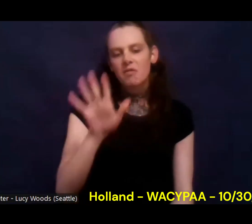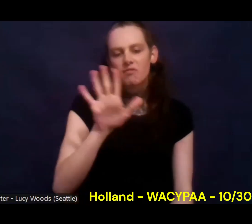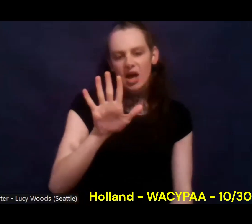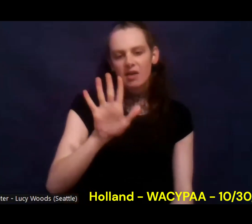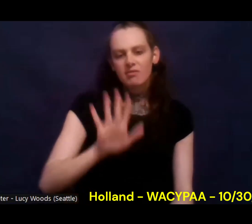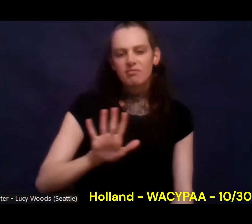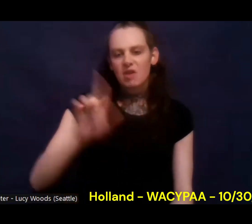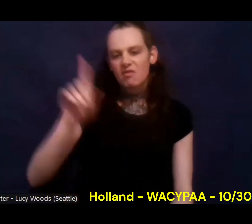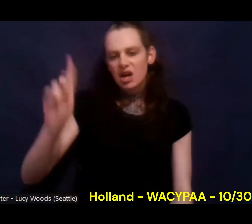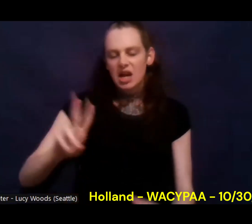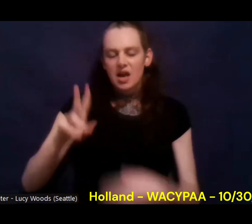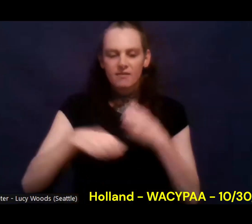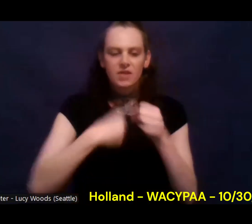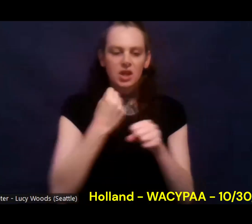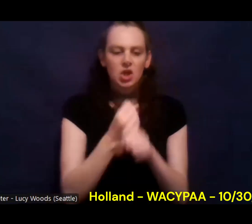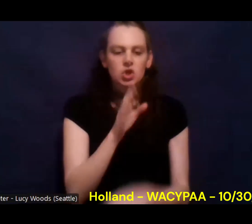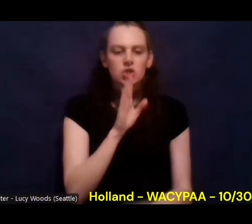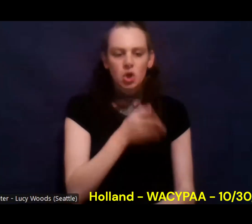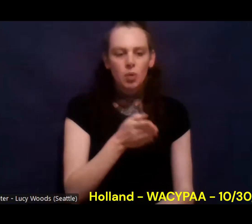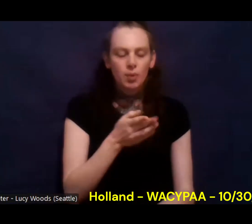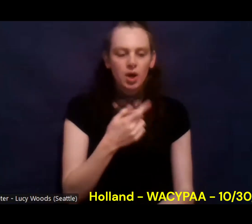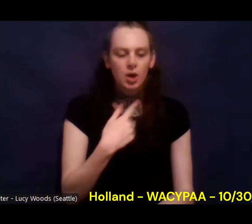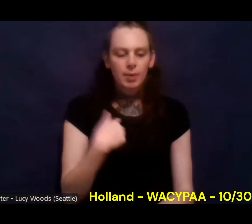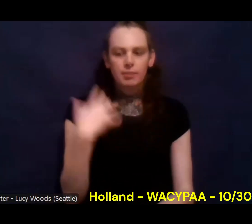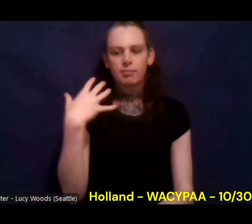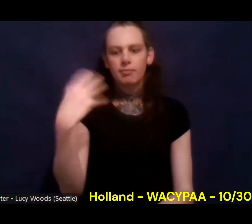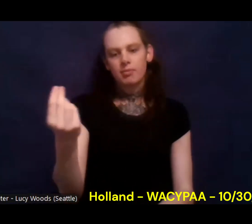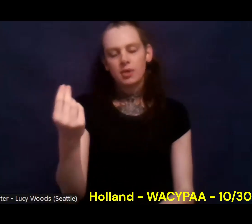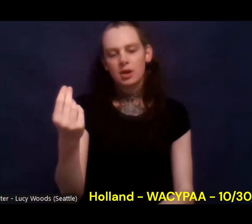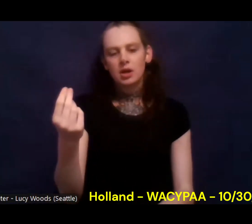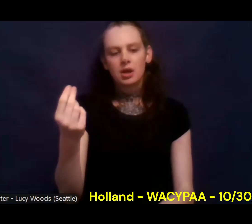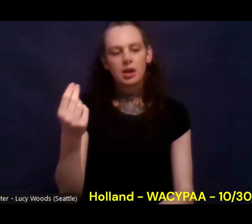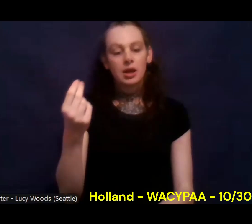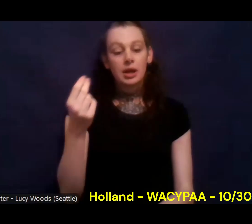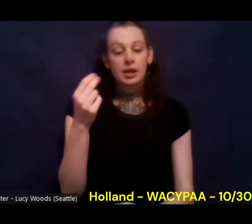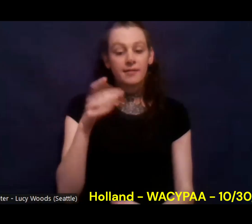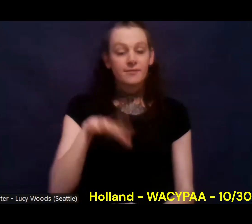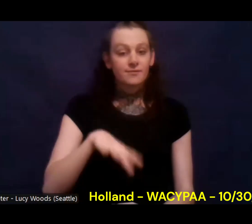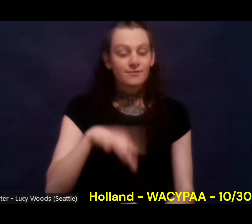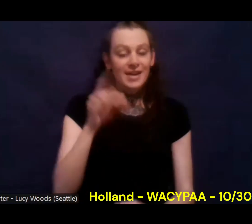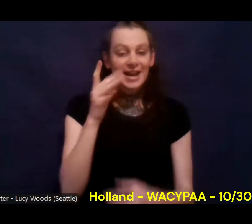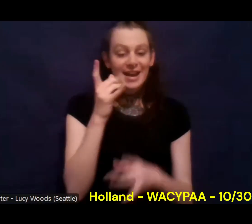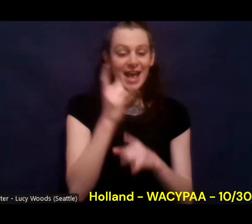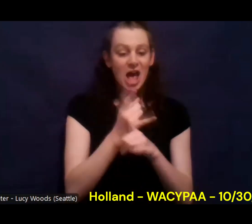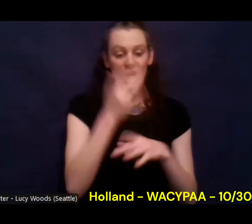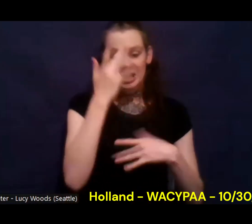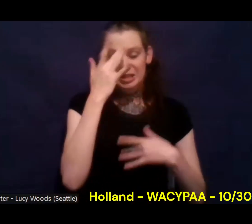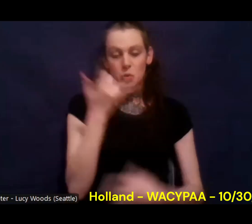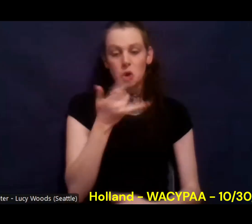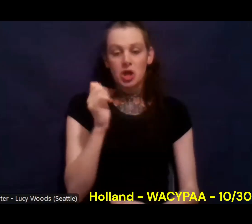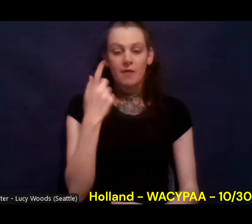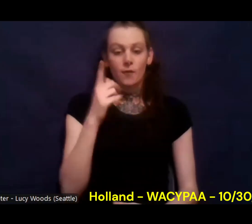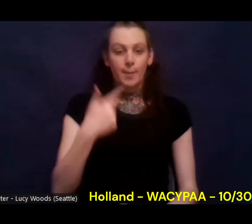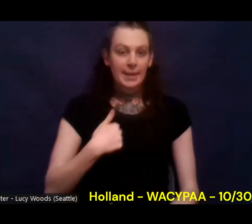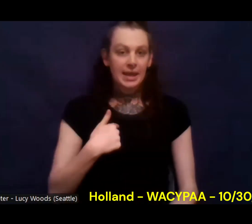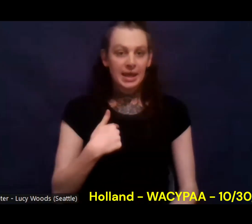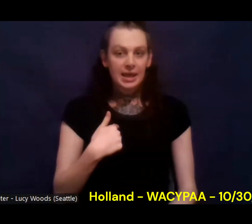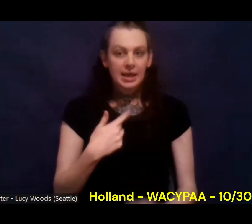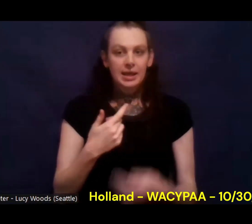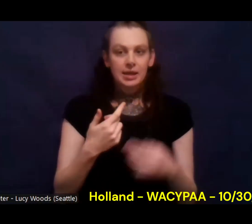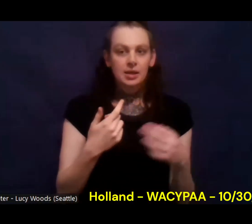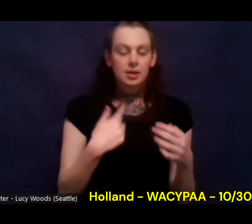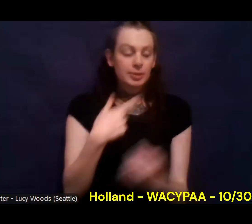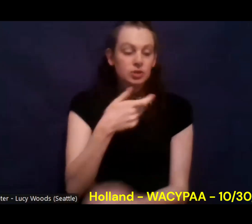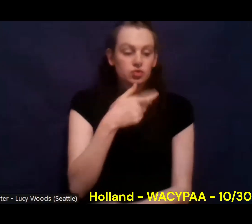out and I truly discovered what alcoholism looked like in my life. Initially through like what I drank like again, because when I drank that